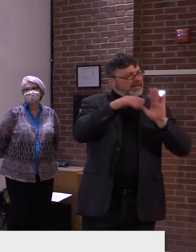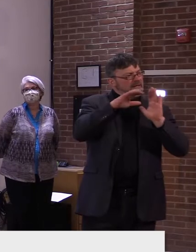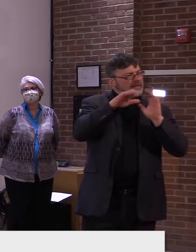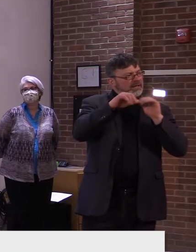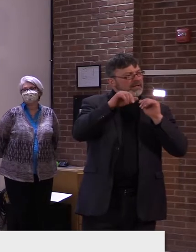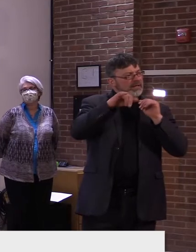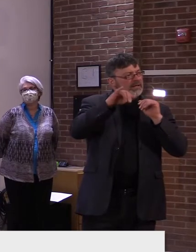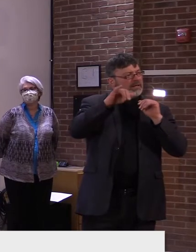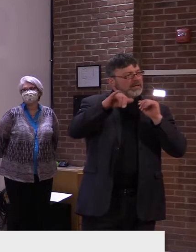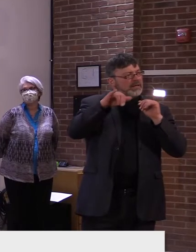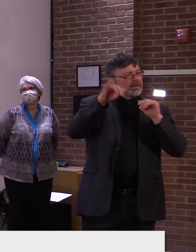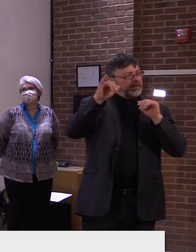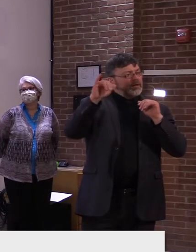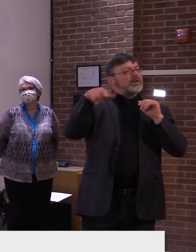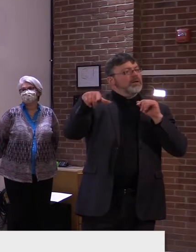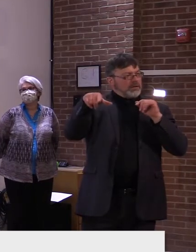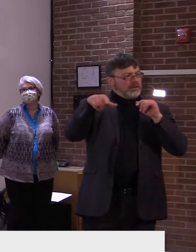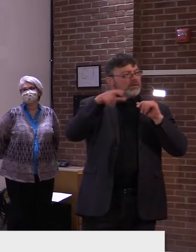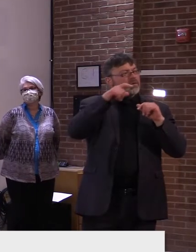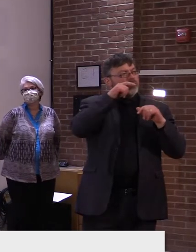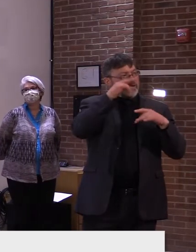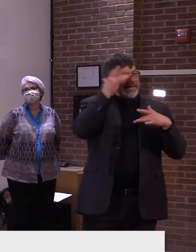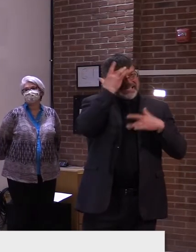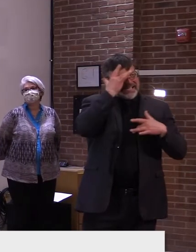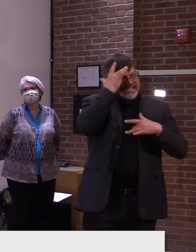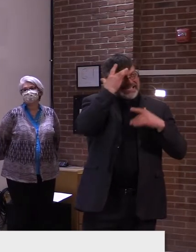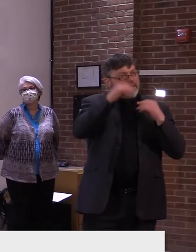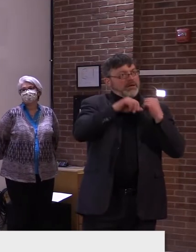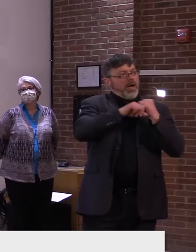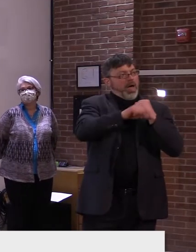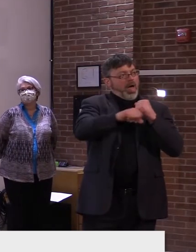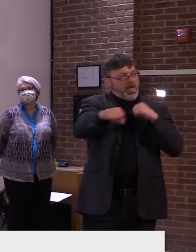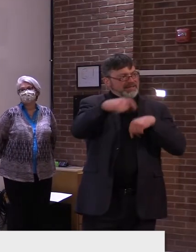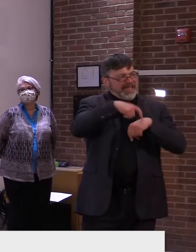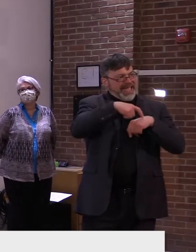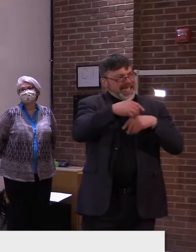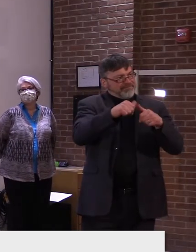including them in the chronic conditions category for vaccines?